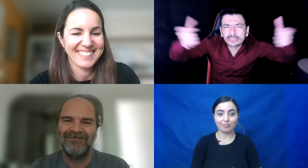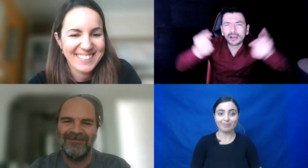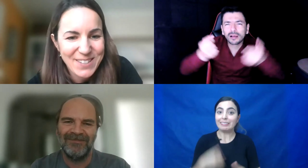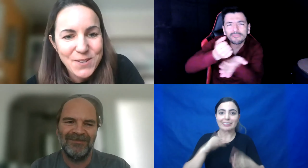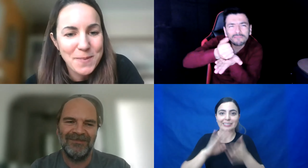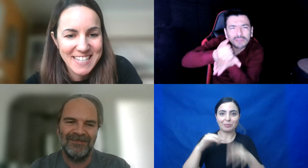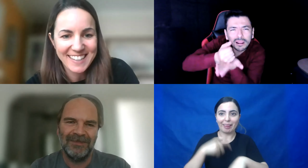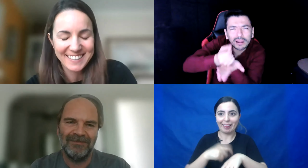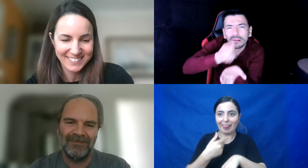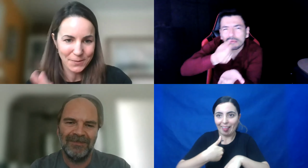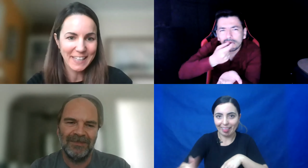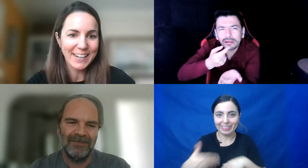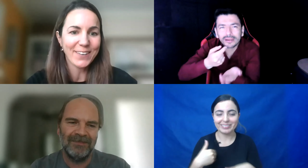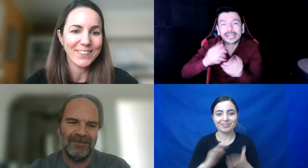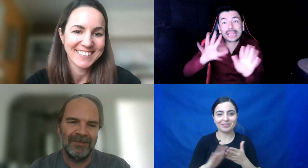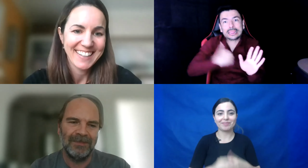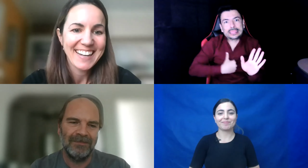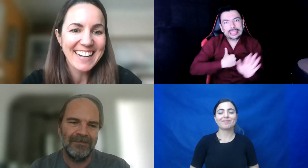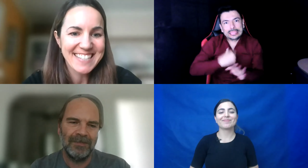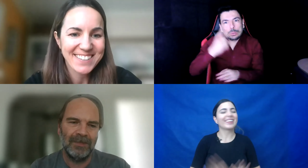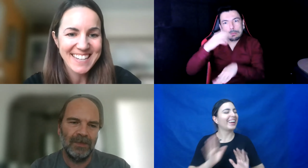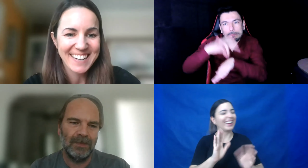challenges that we are facing today.